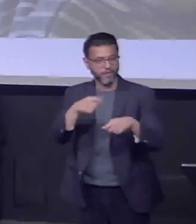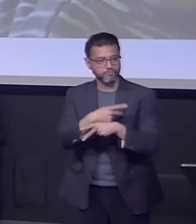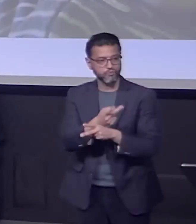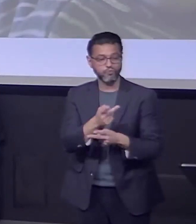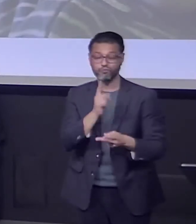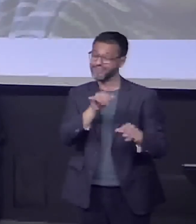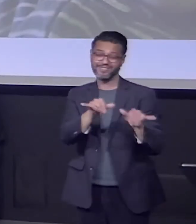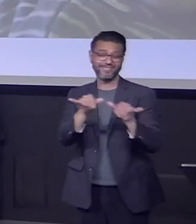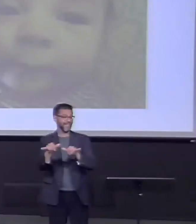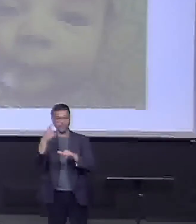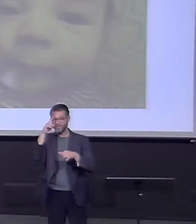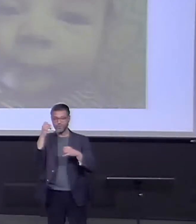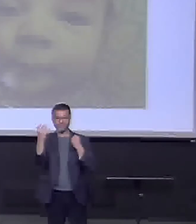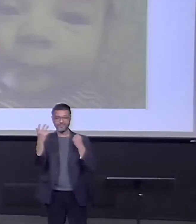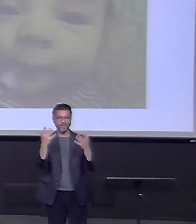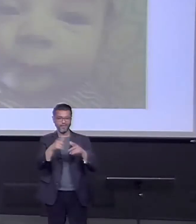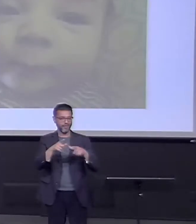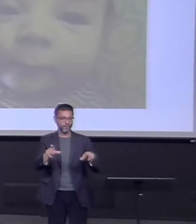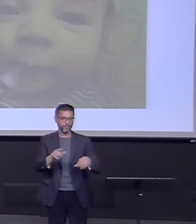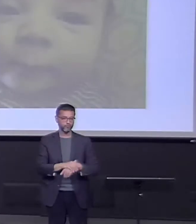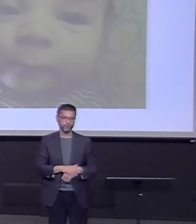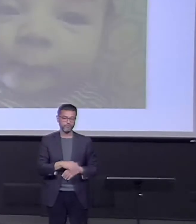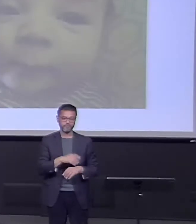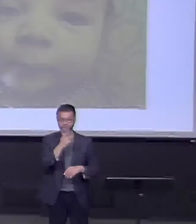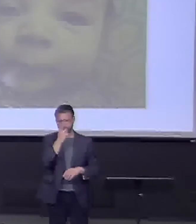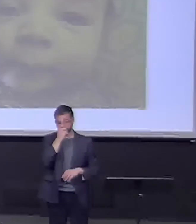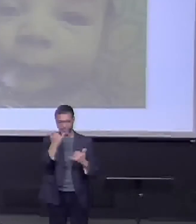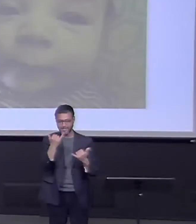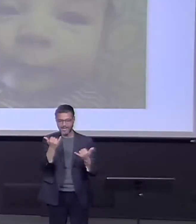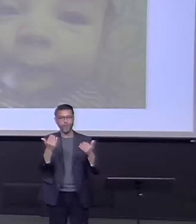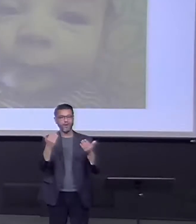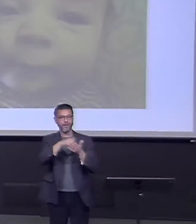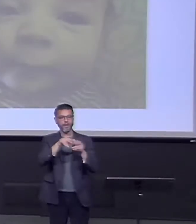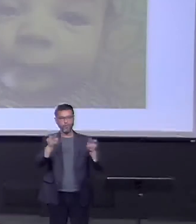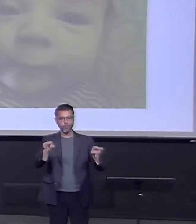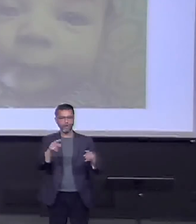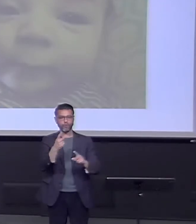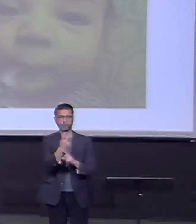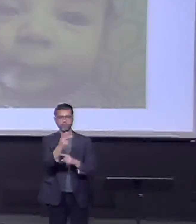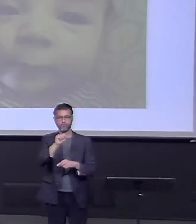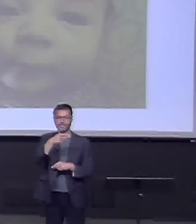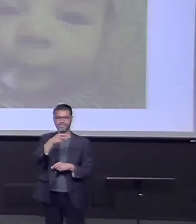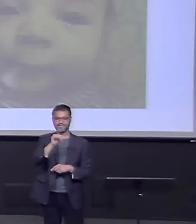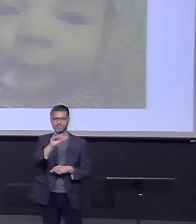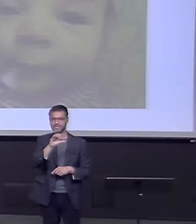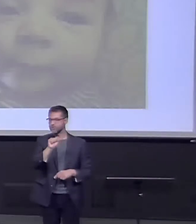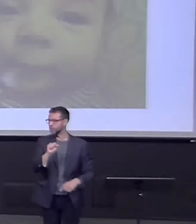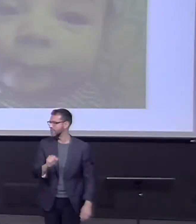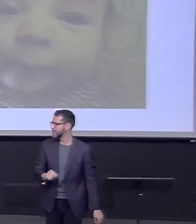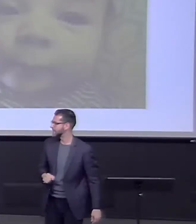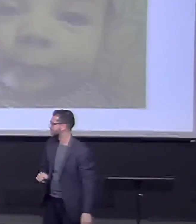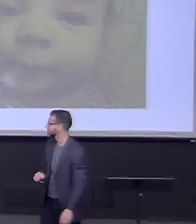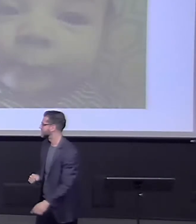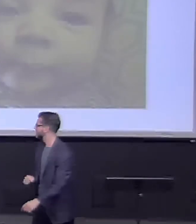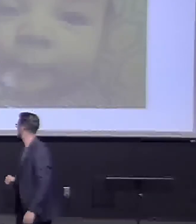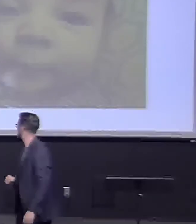extent also for sign language, of course. Now look at the two species again. Here's a 2-month-old human